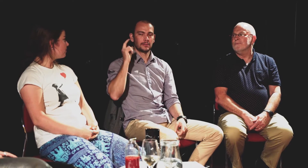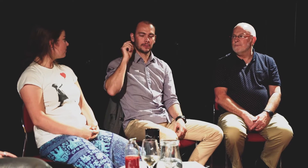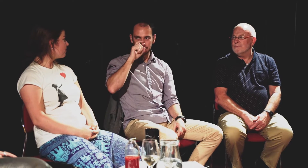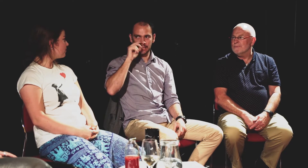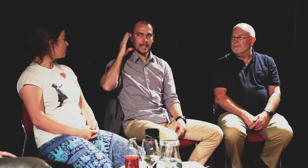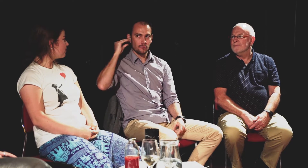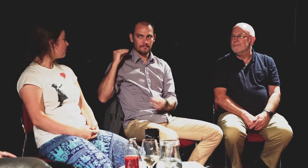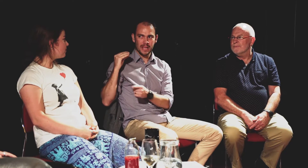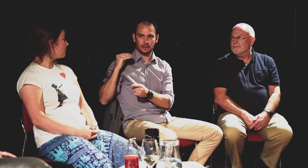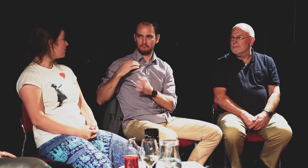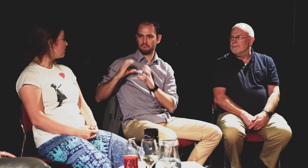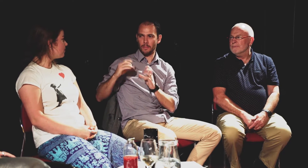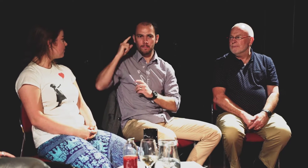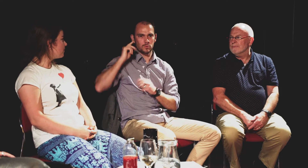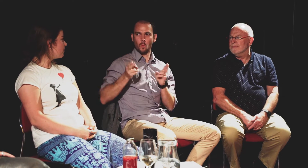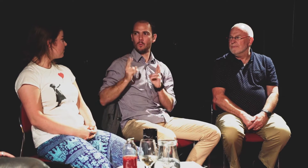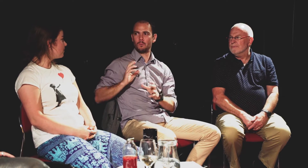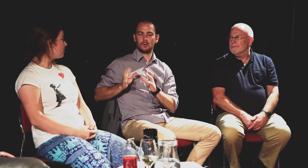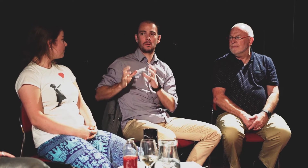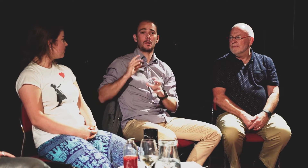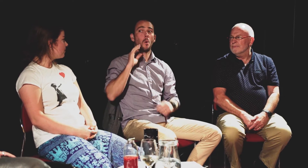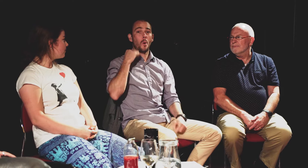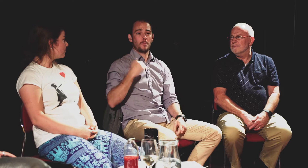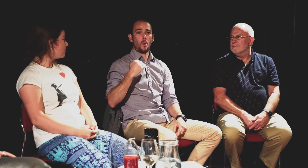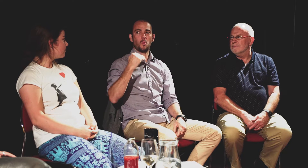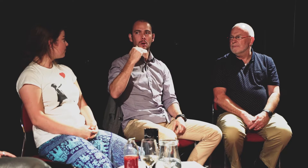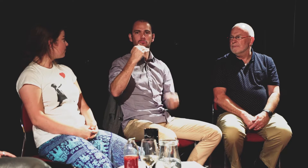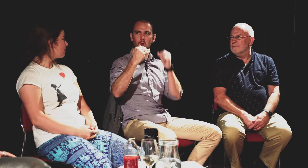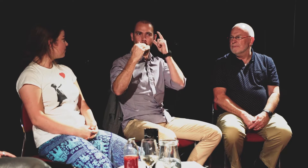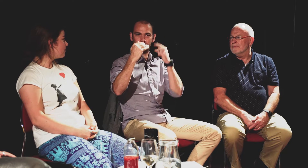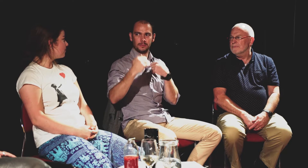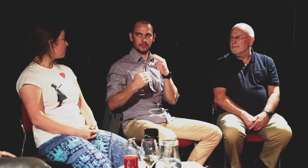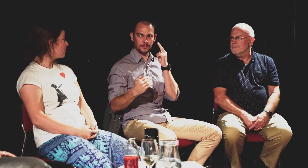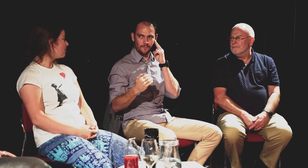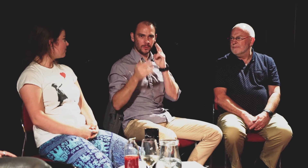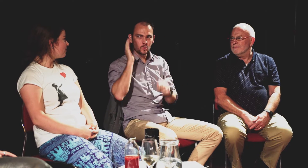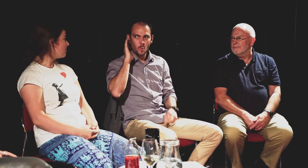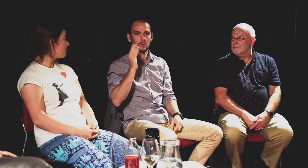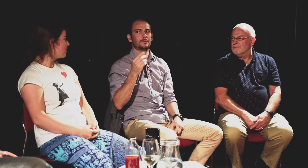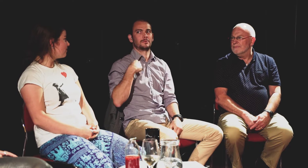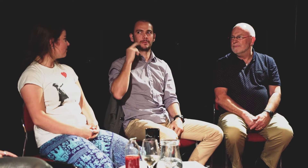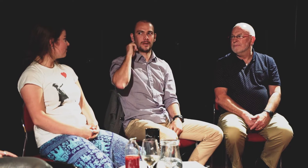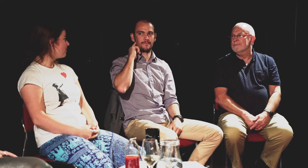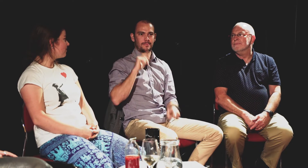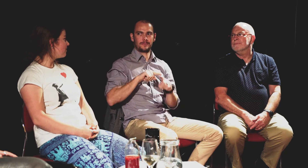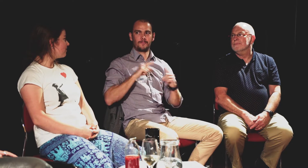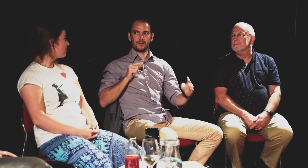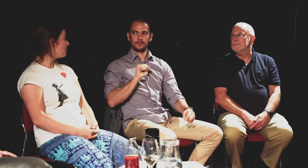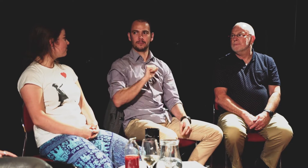family, my sister's hearing impaired, and I communicated with her. And as I got older, I met more deaf people at school, so I kind